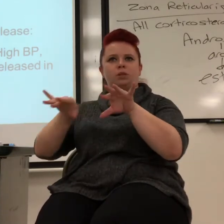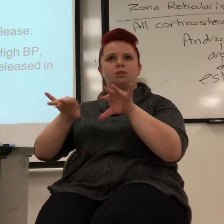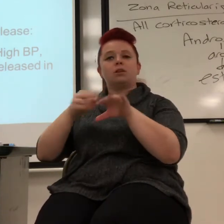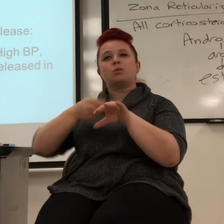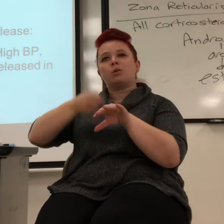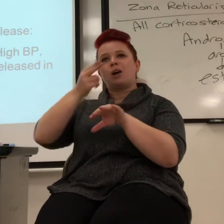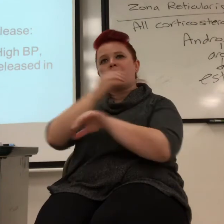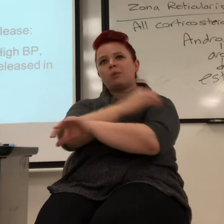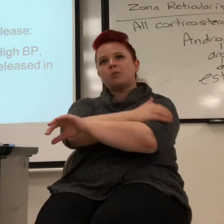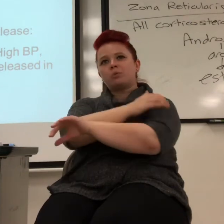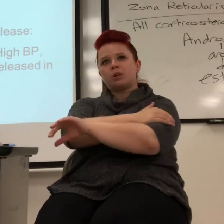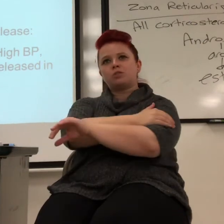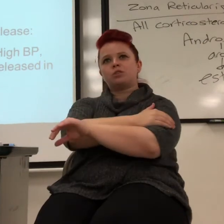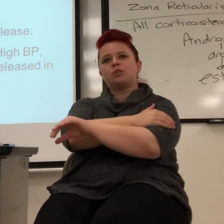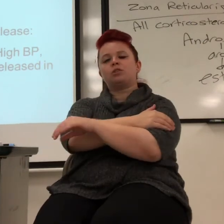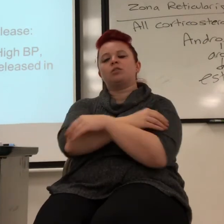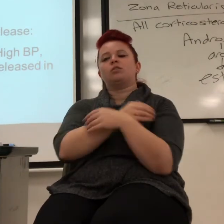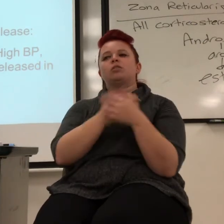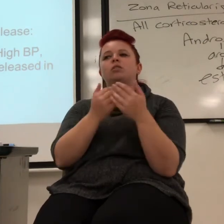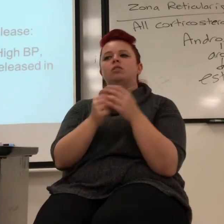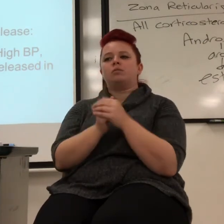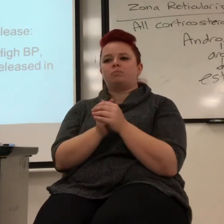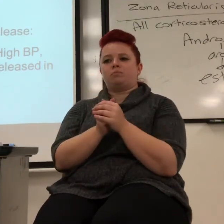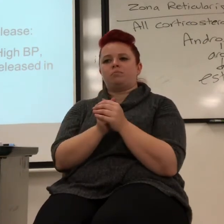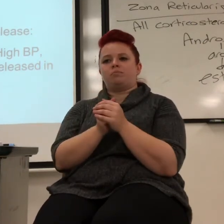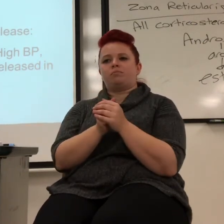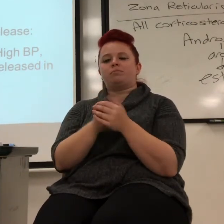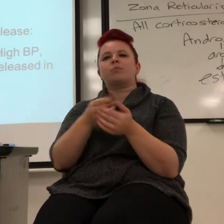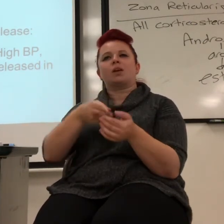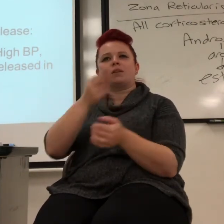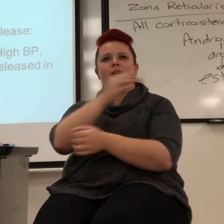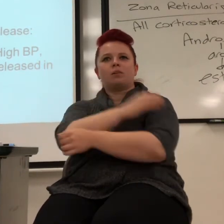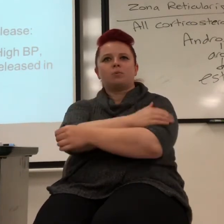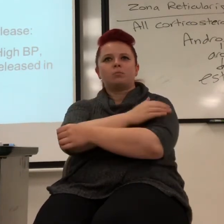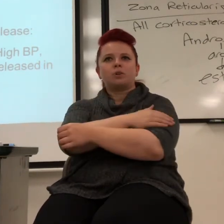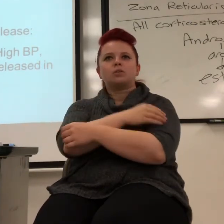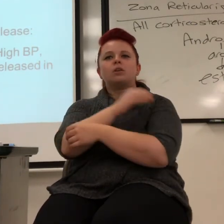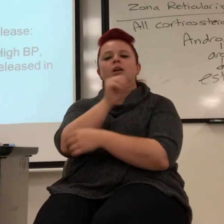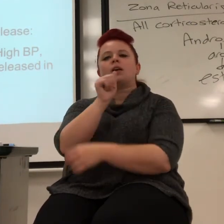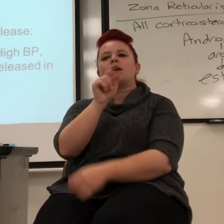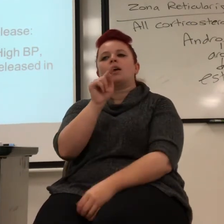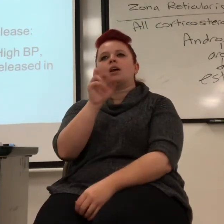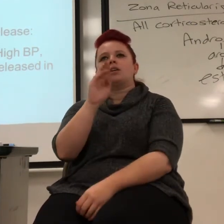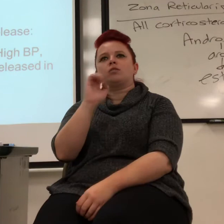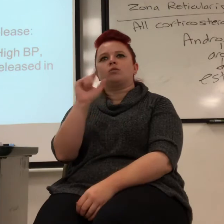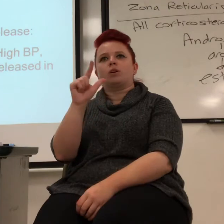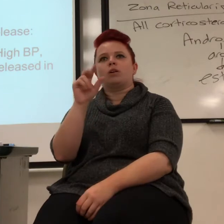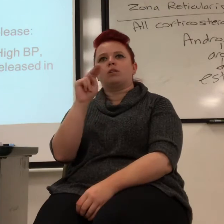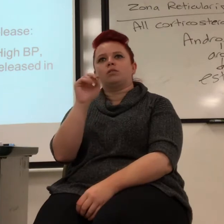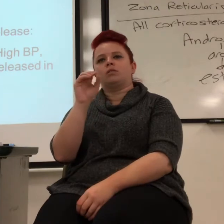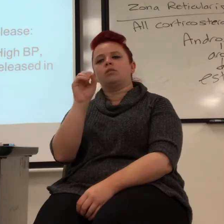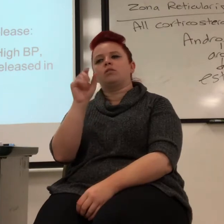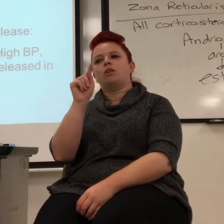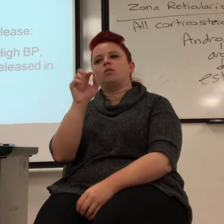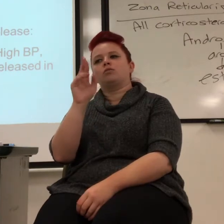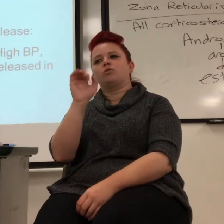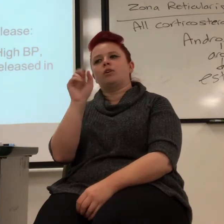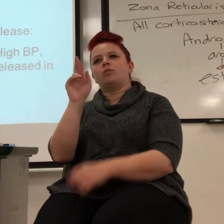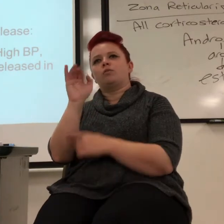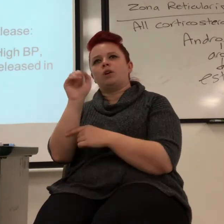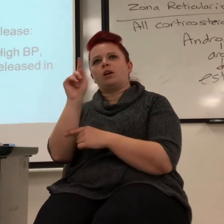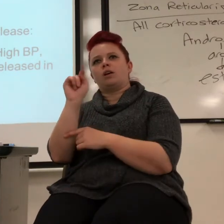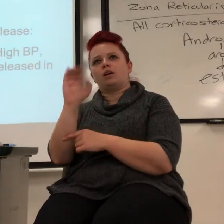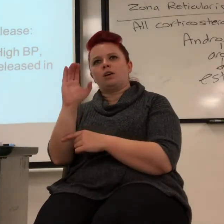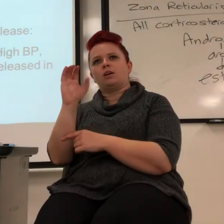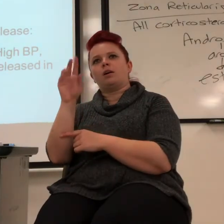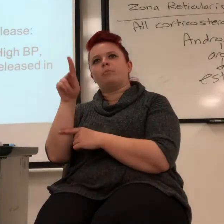BP, in the presence of that, atrial natriuretic peptide can inhibit